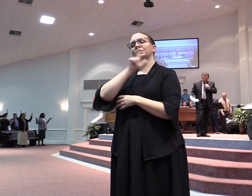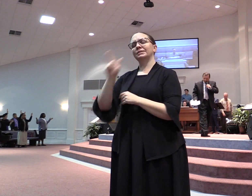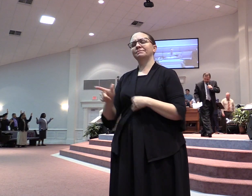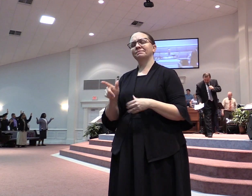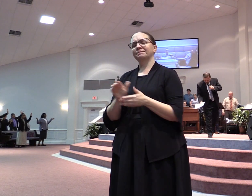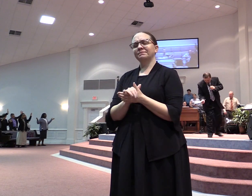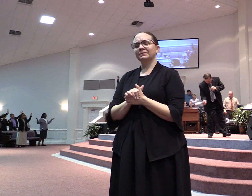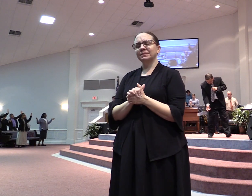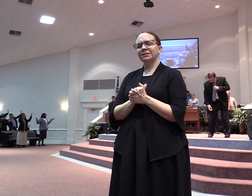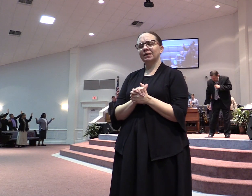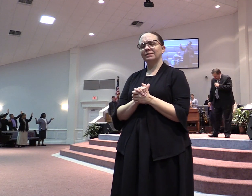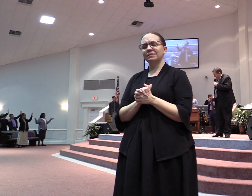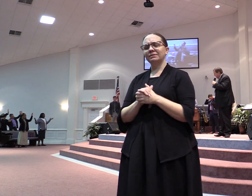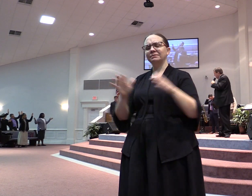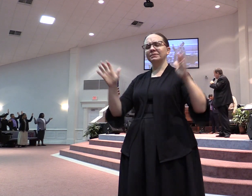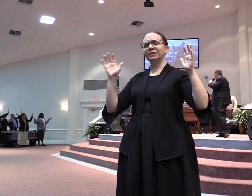of God.